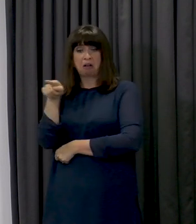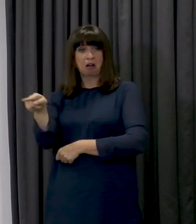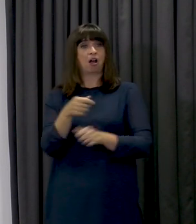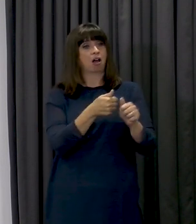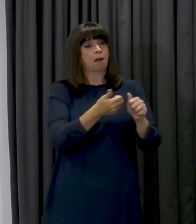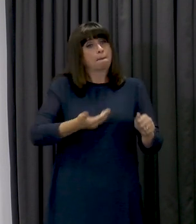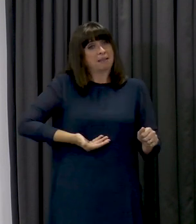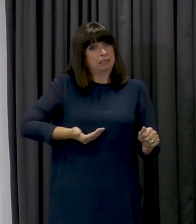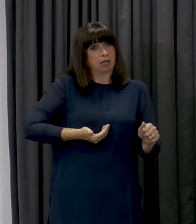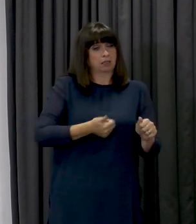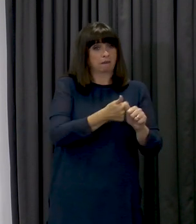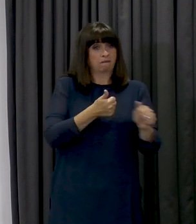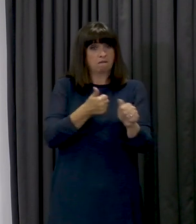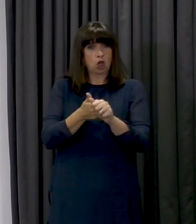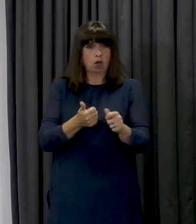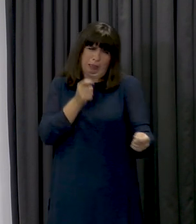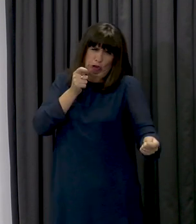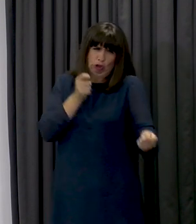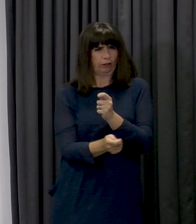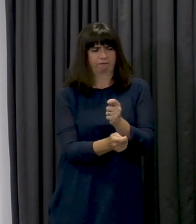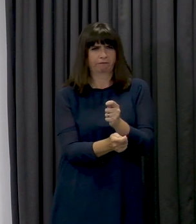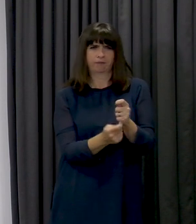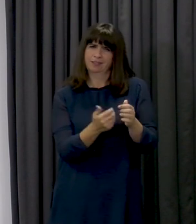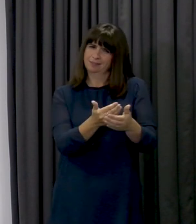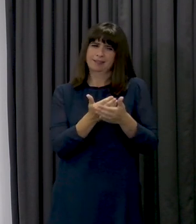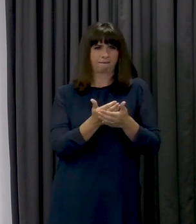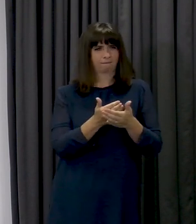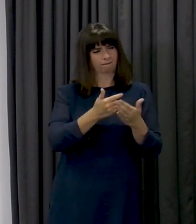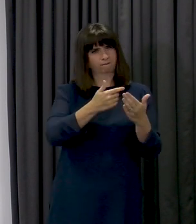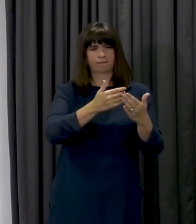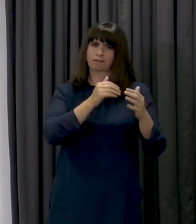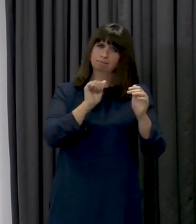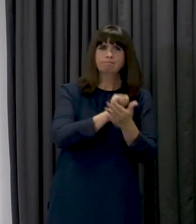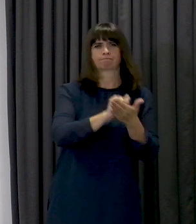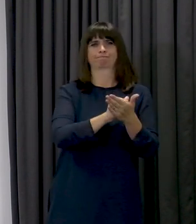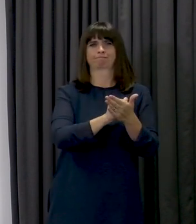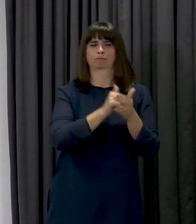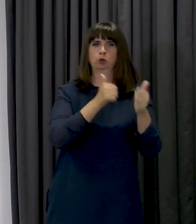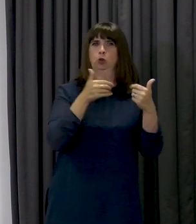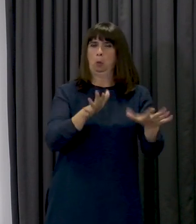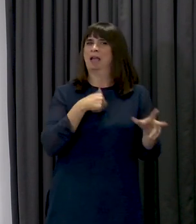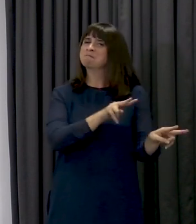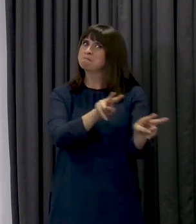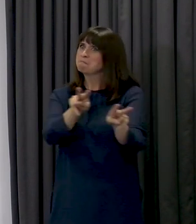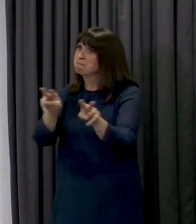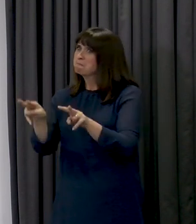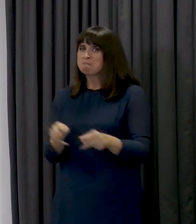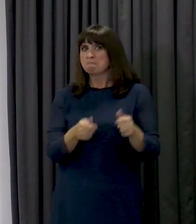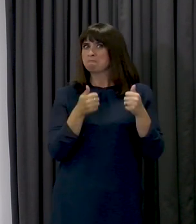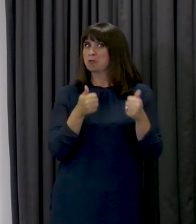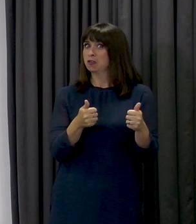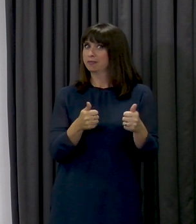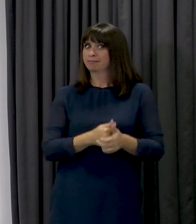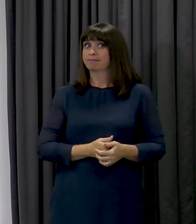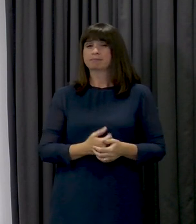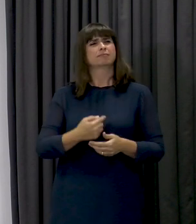making to make sure that their premises are properly safe and secure as far as coronavirus is concerned. And we